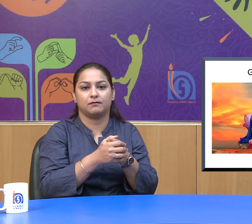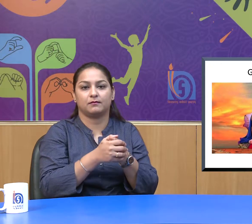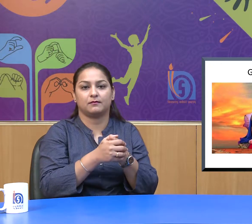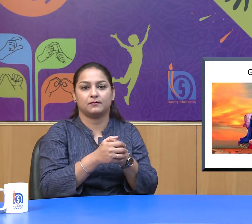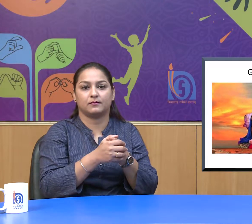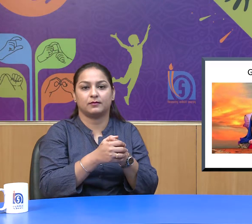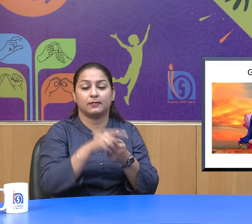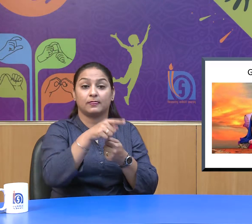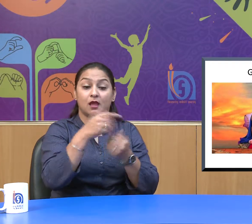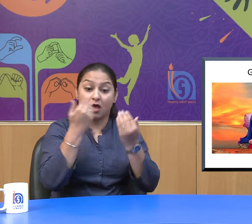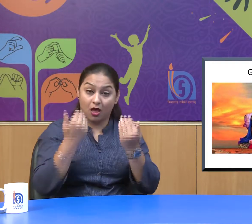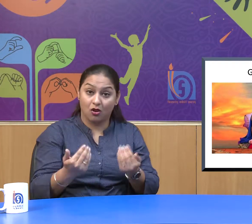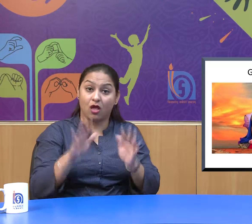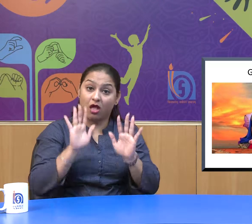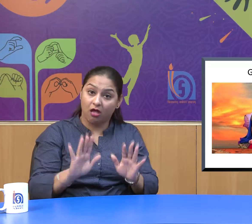which is now in Pakistan.